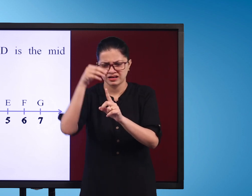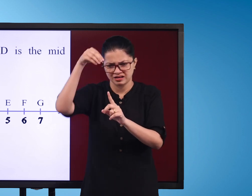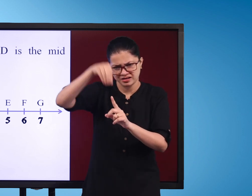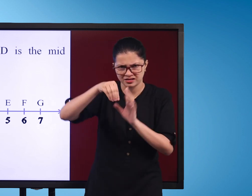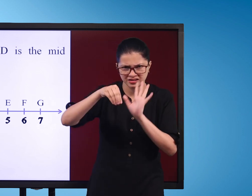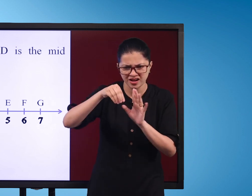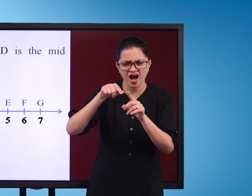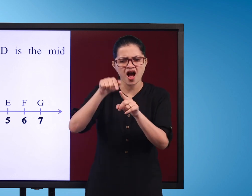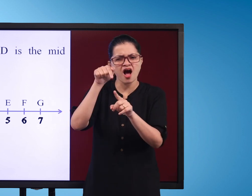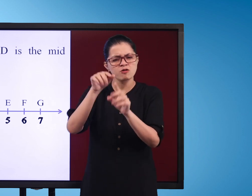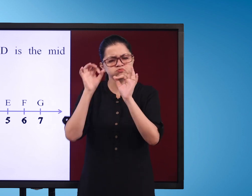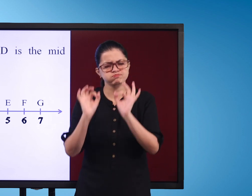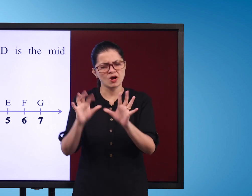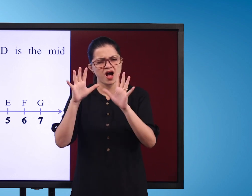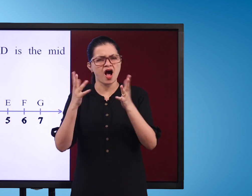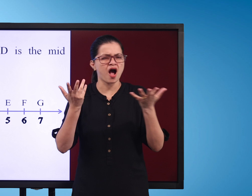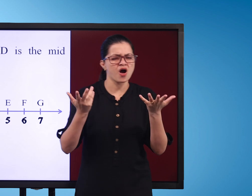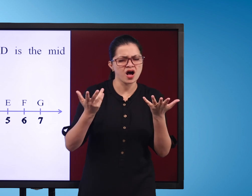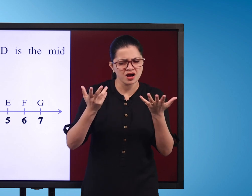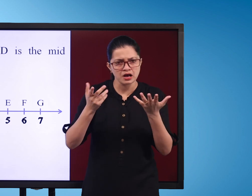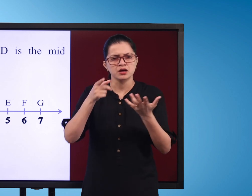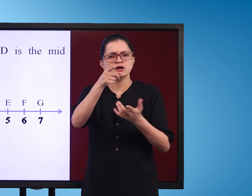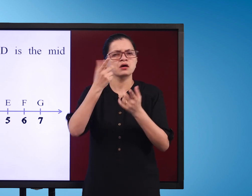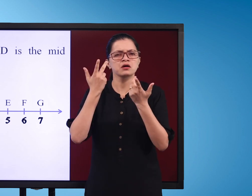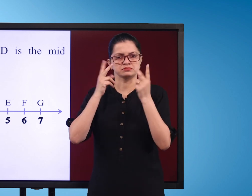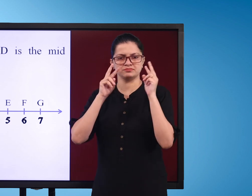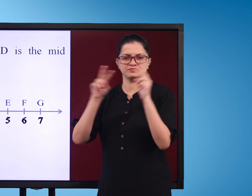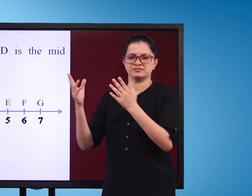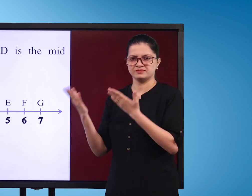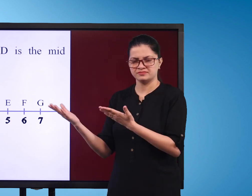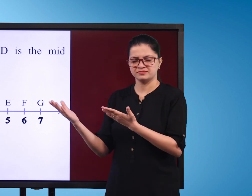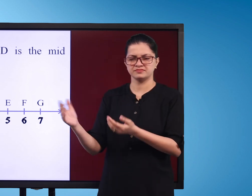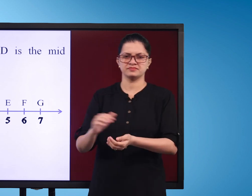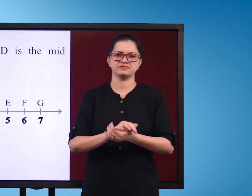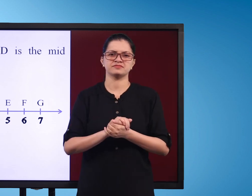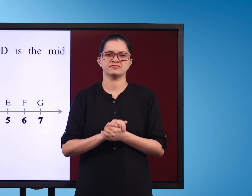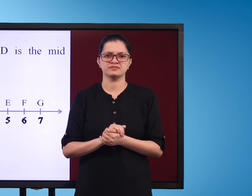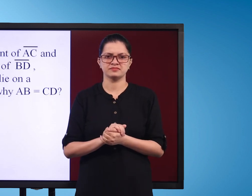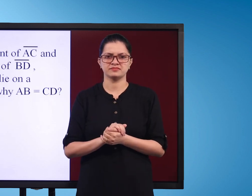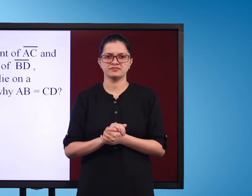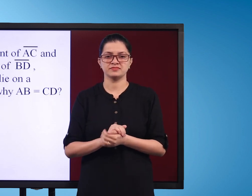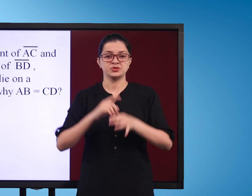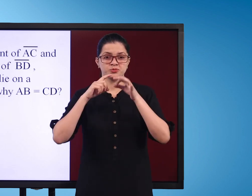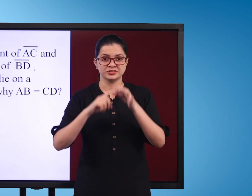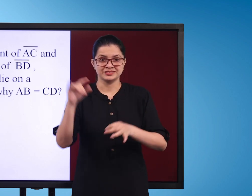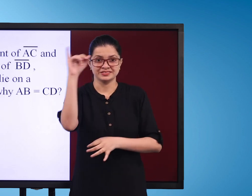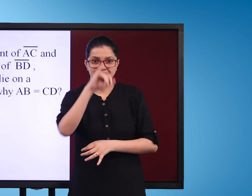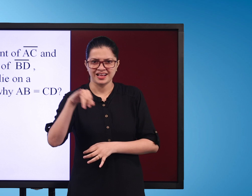AG shown here, and we have some other points marked by B, C, D, E, and F. 6.